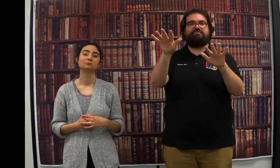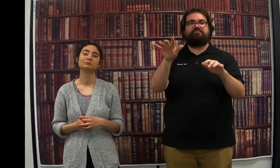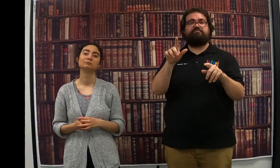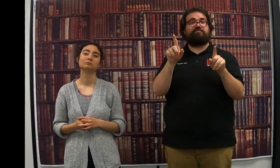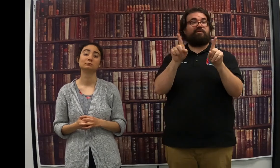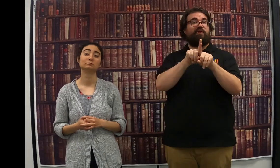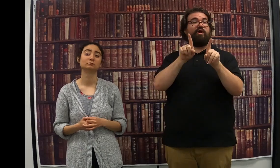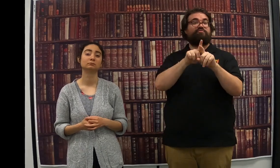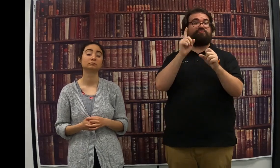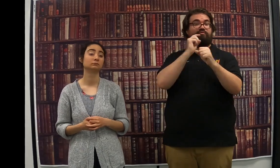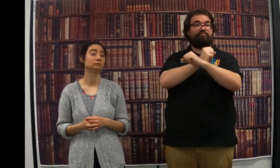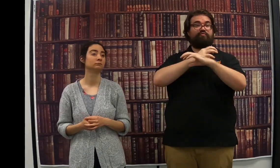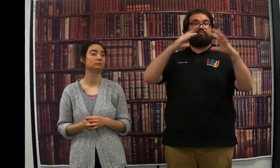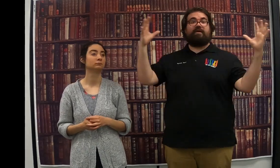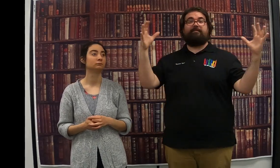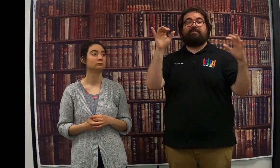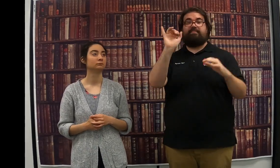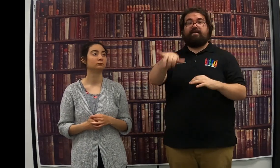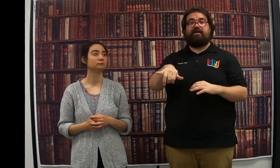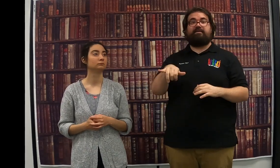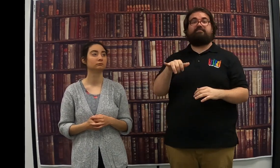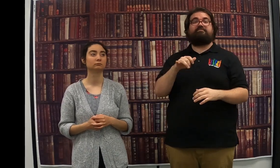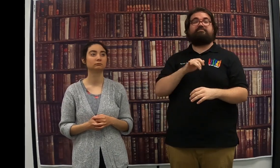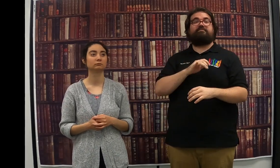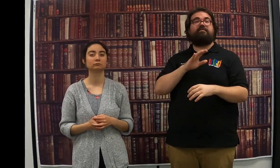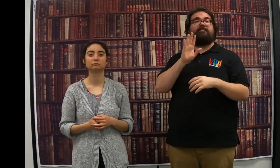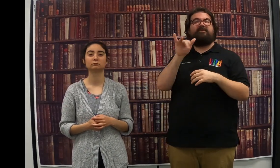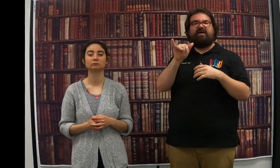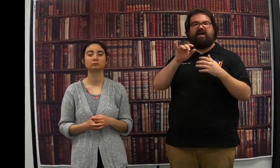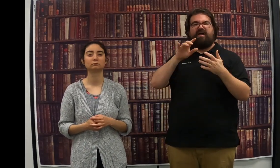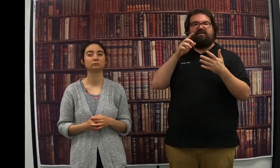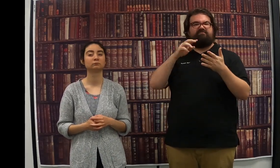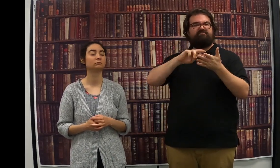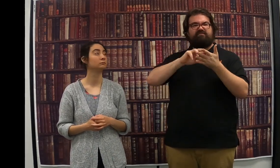that by means of it he recovered his Jorinda.